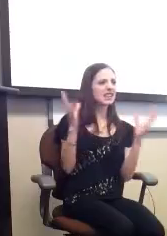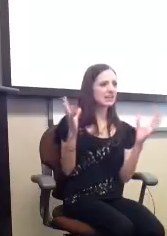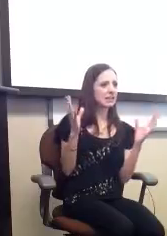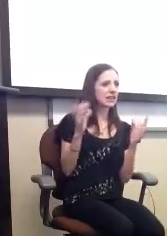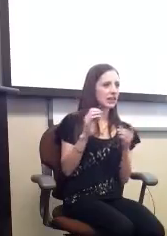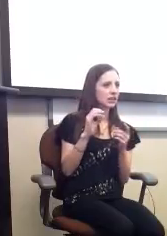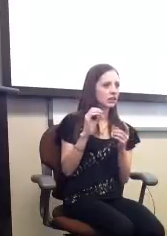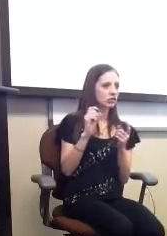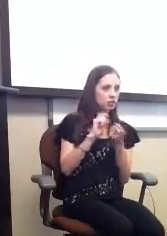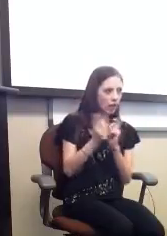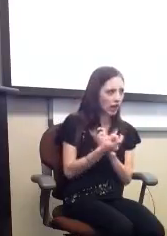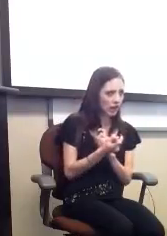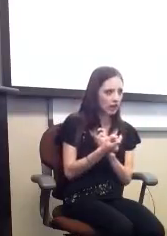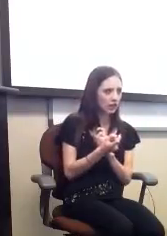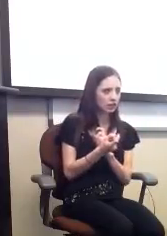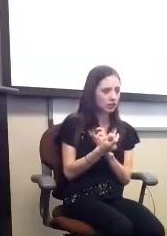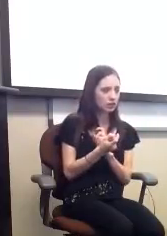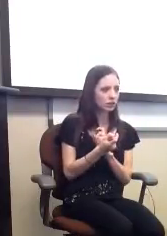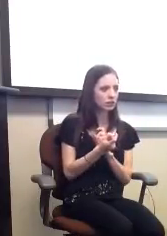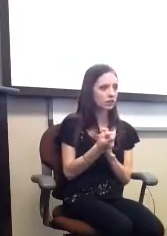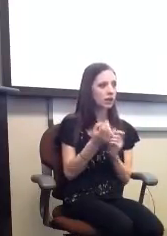that's why they mail it in the annual review.